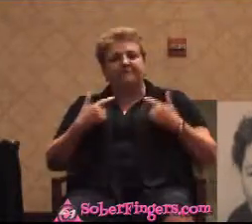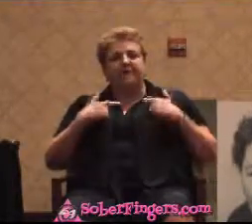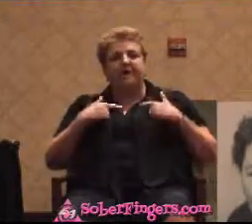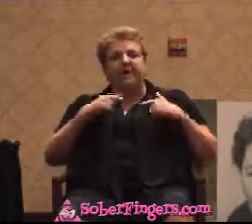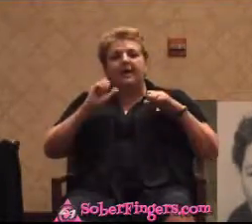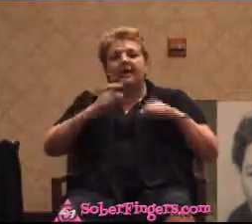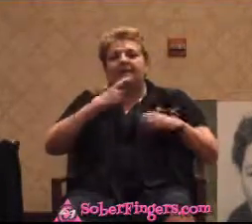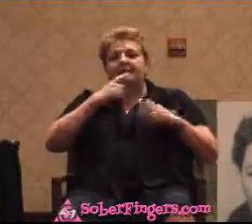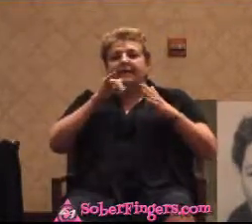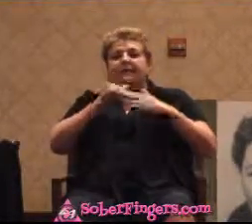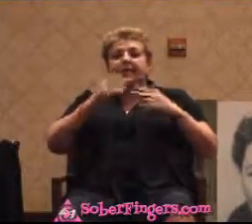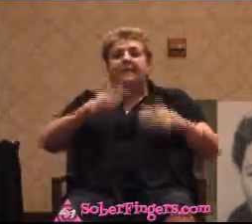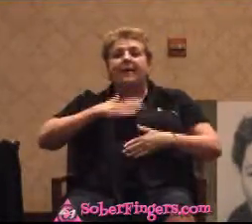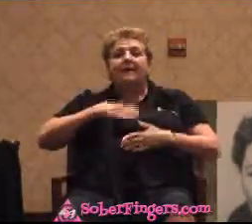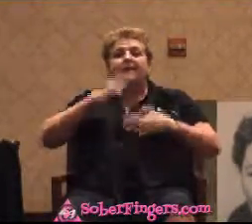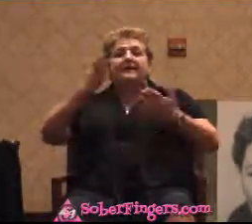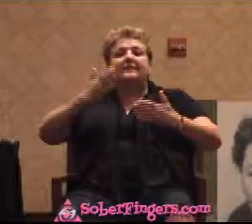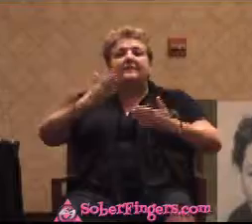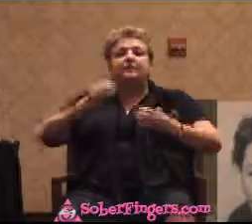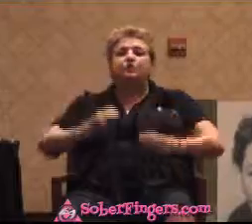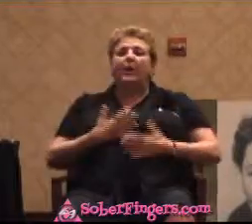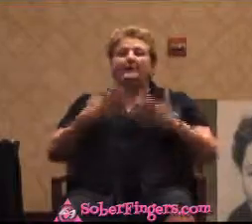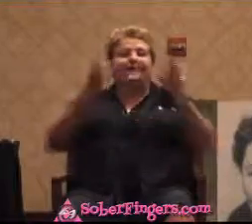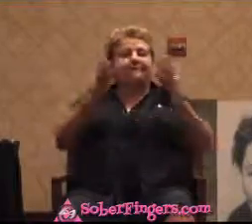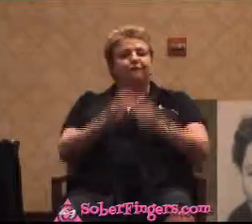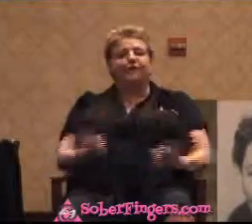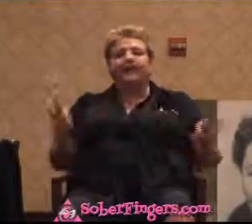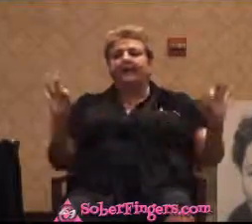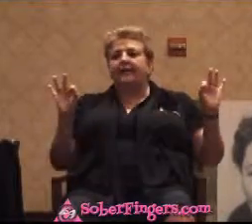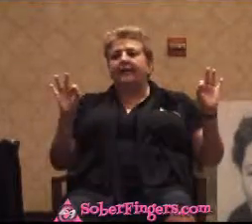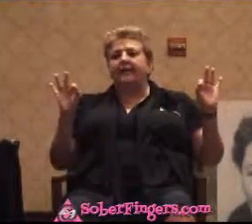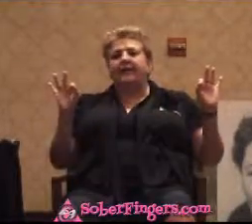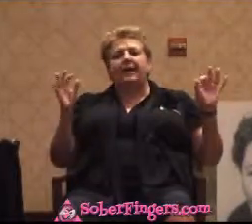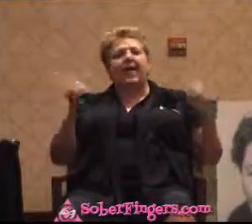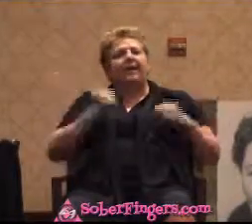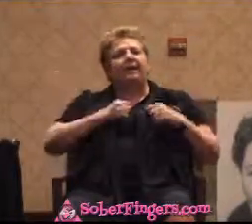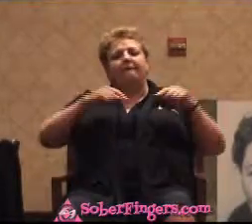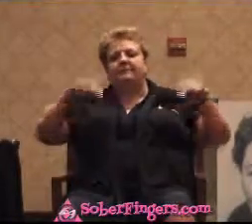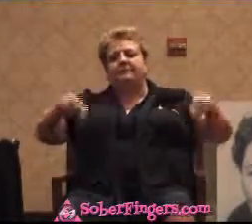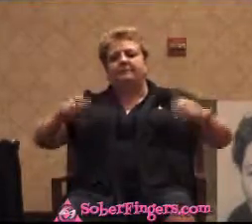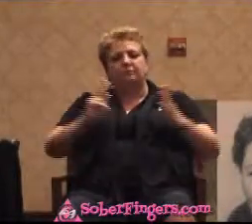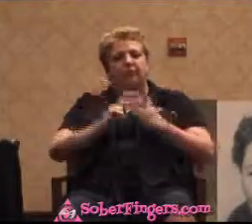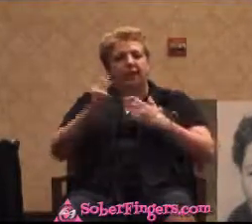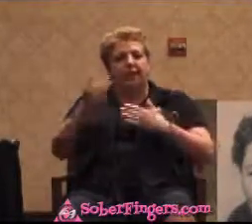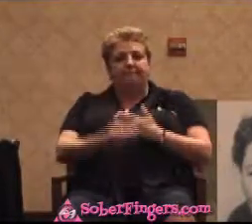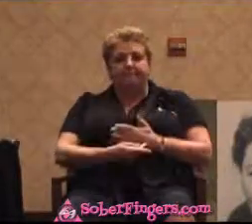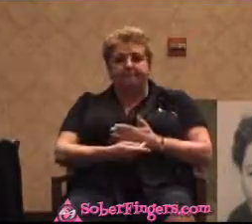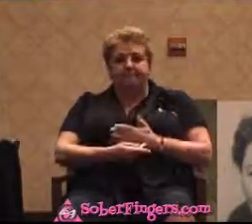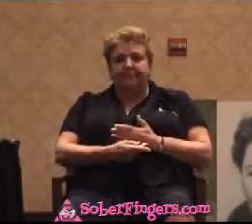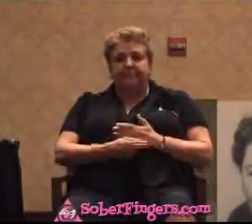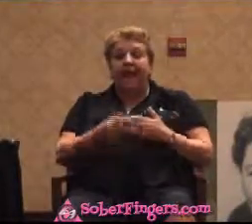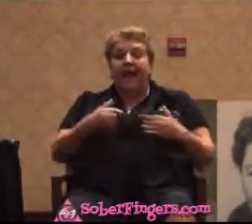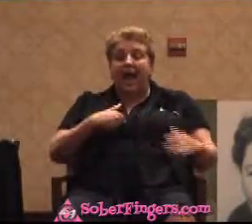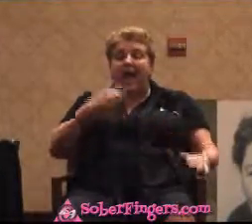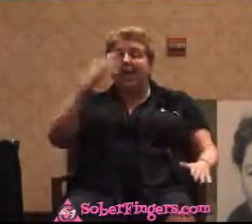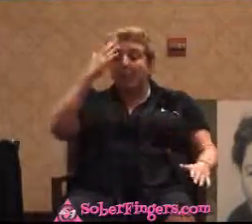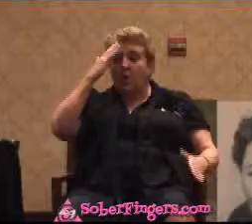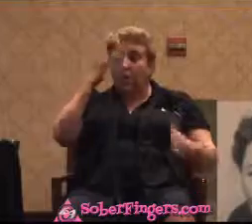am happy, joyous, and free. And I just love this deal. And I know that I love what the gentleman